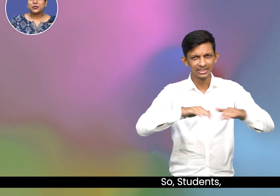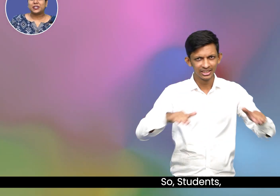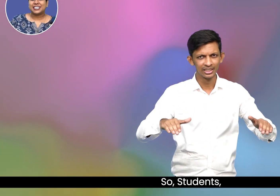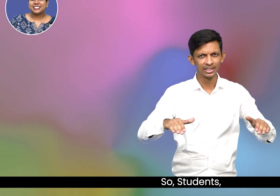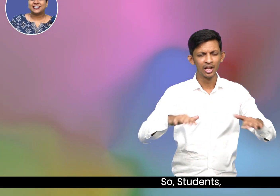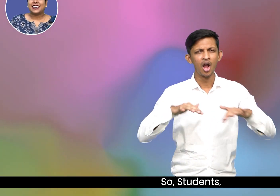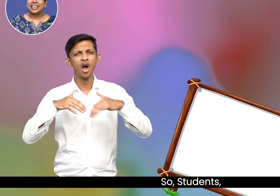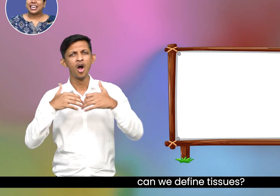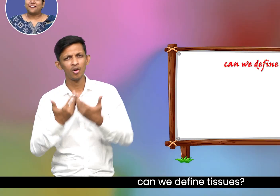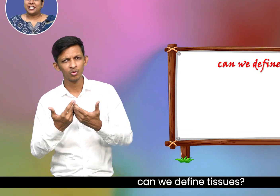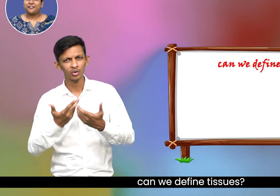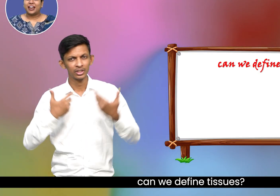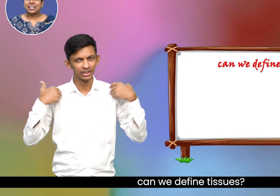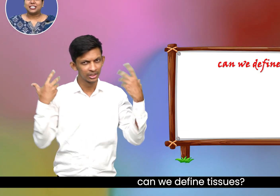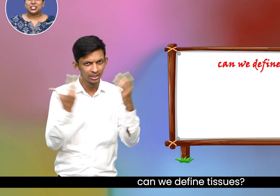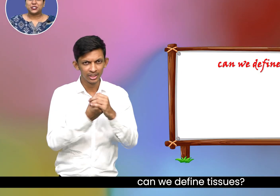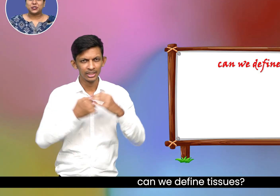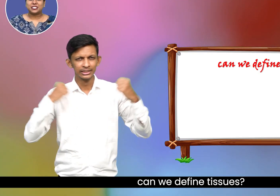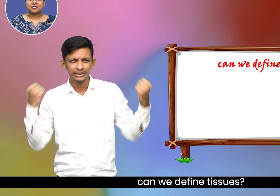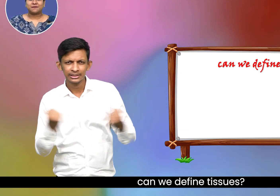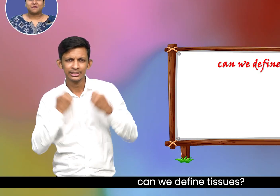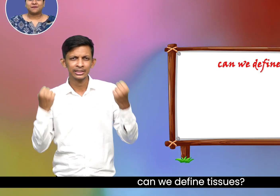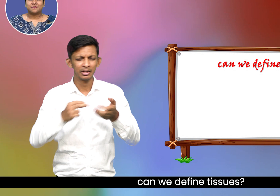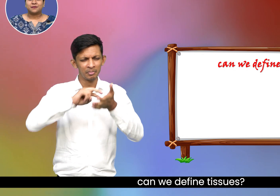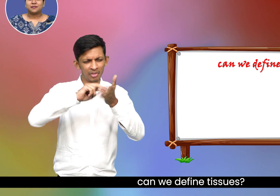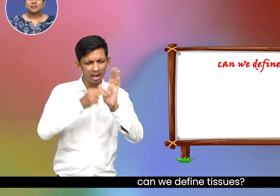So students, can we define tissues?